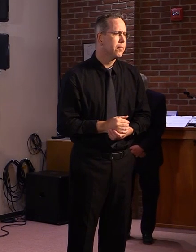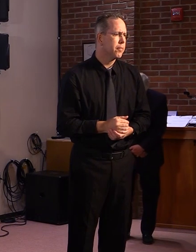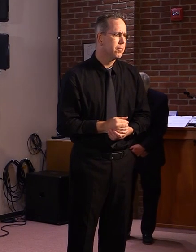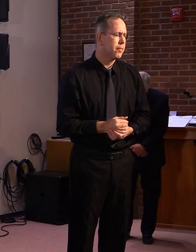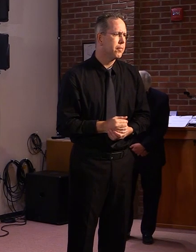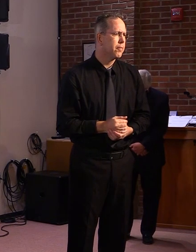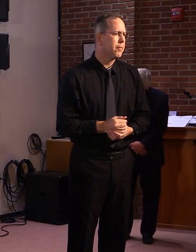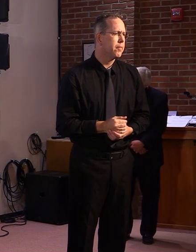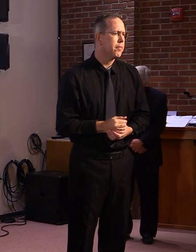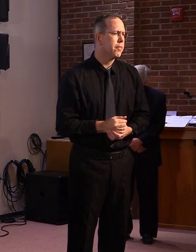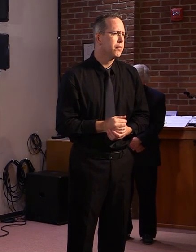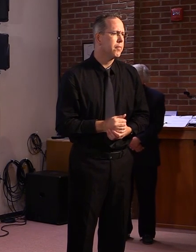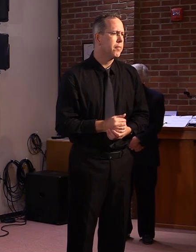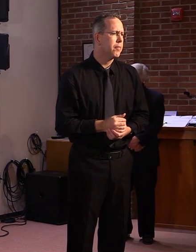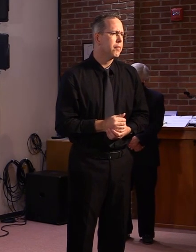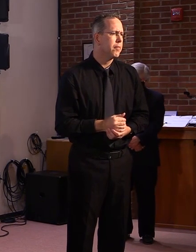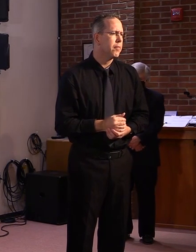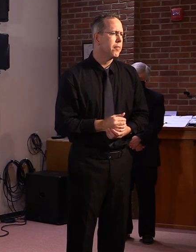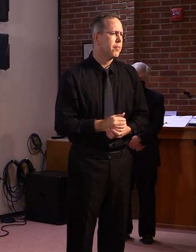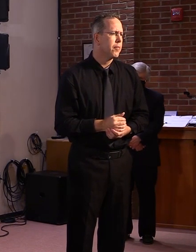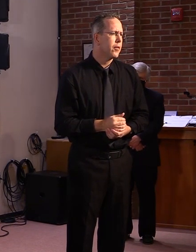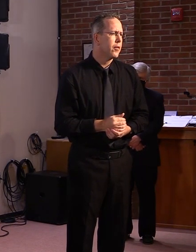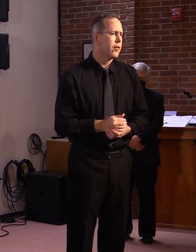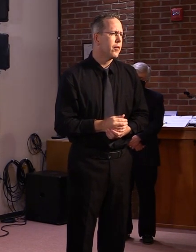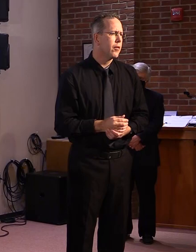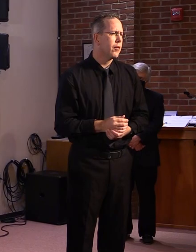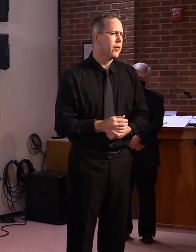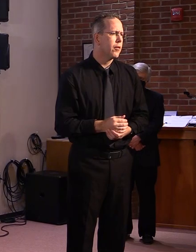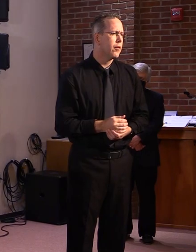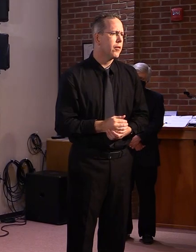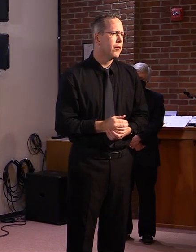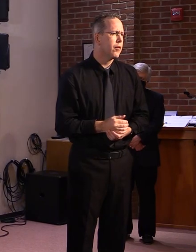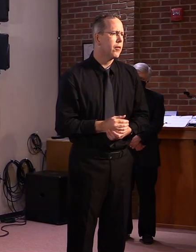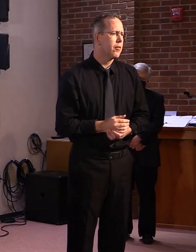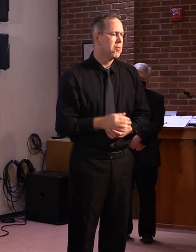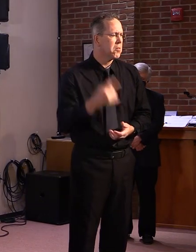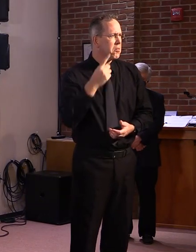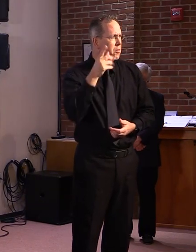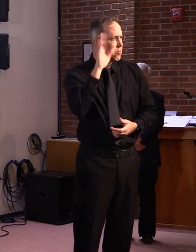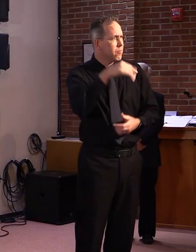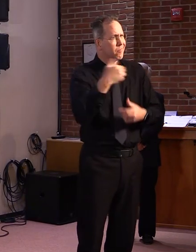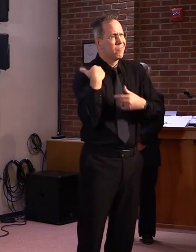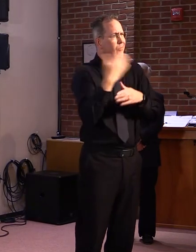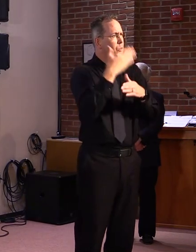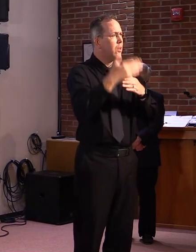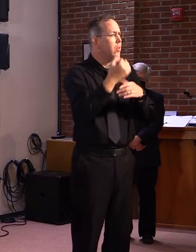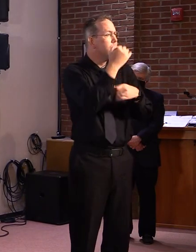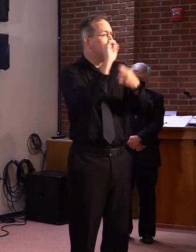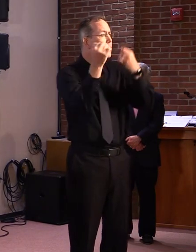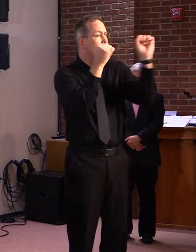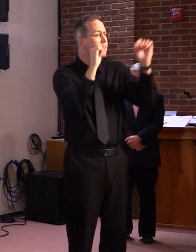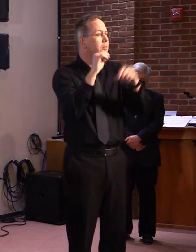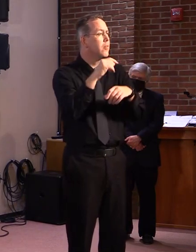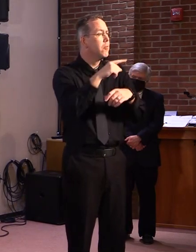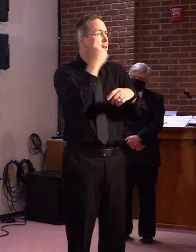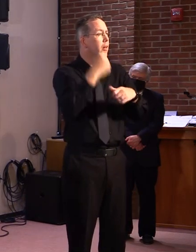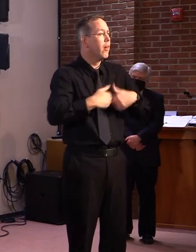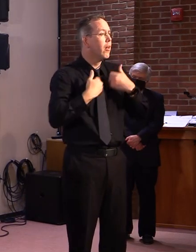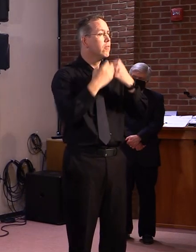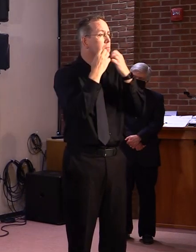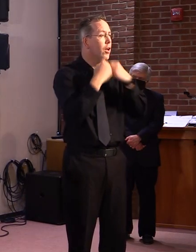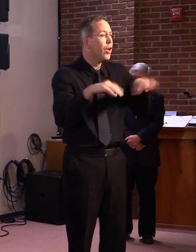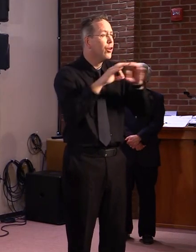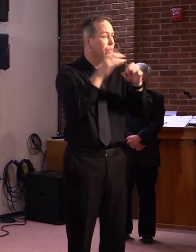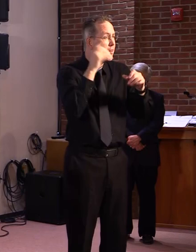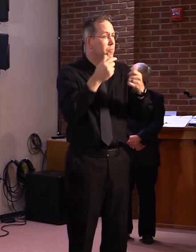those individuals are allowed to do that. Yeah, again, I think the First Amendment right trumps some of